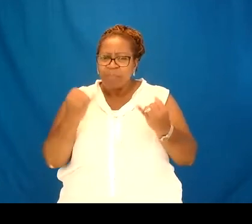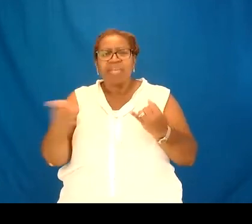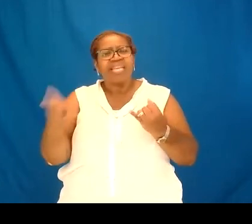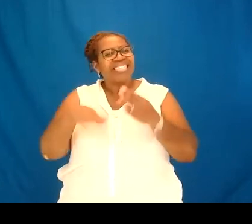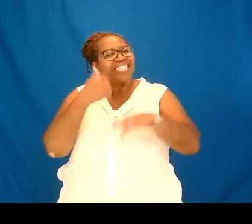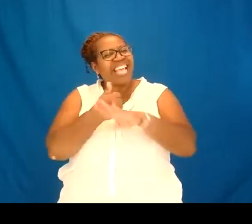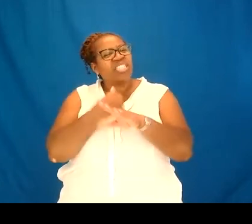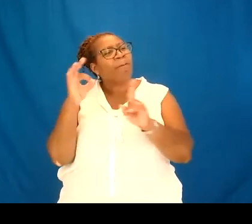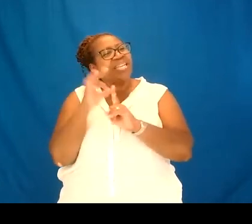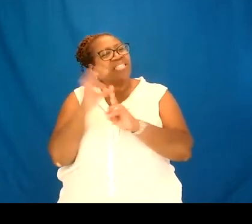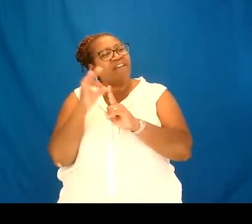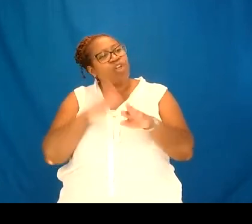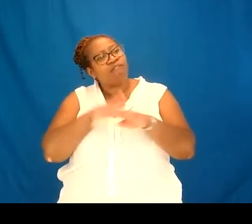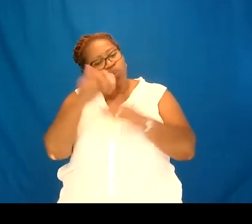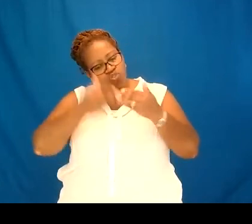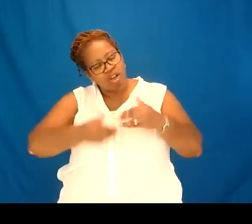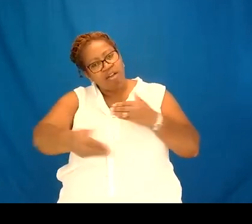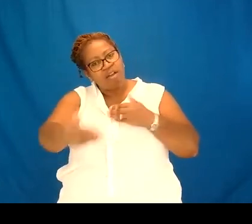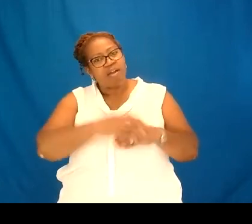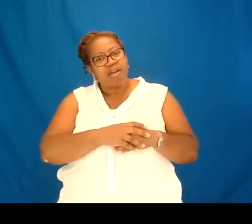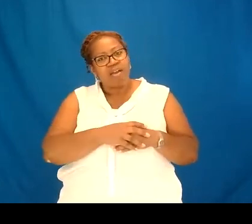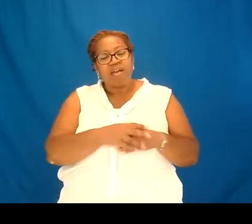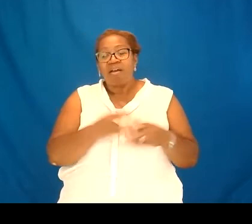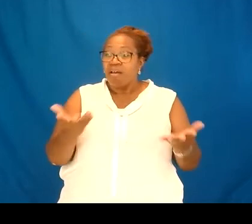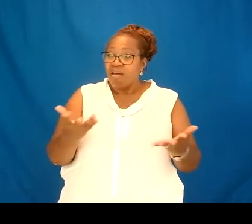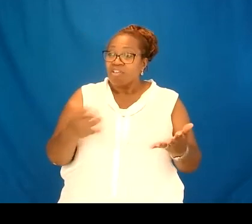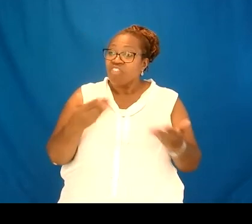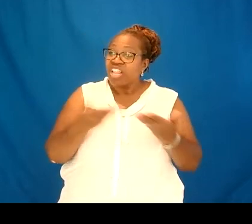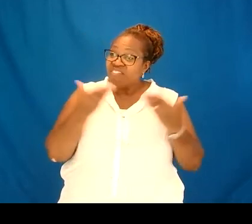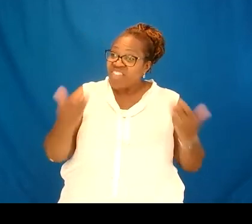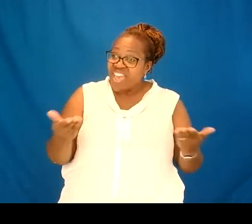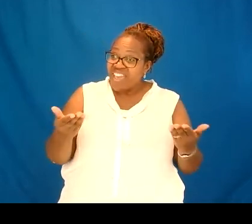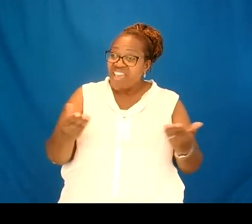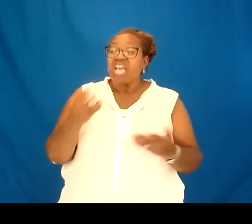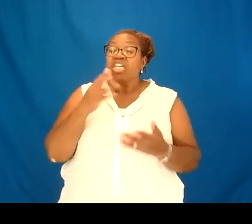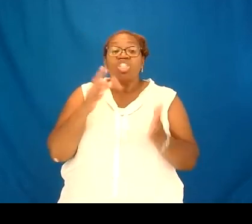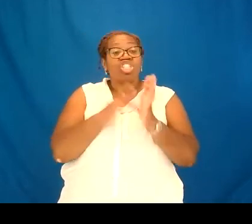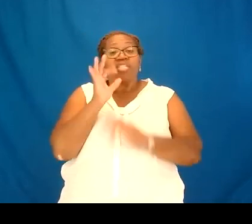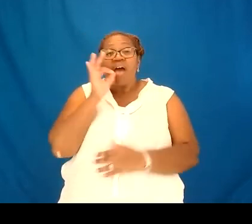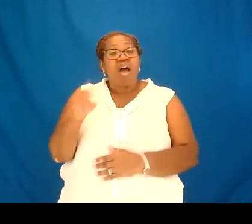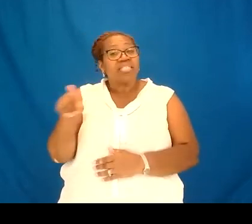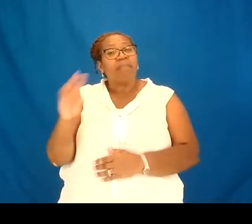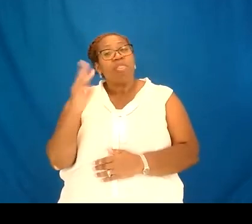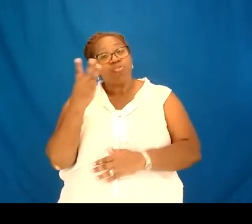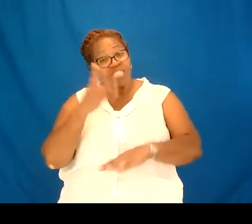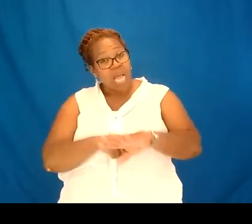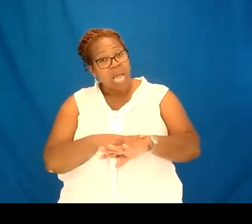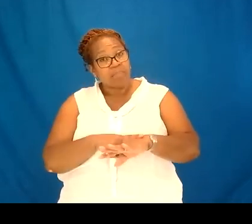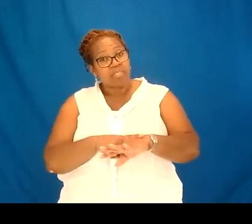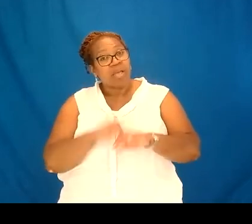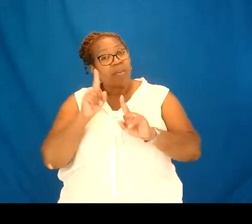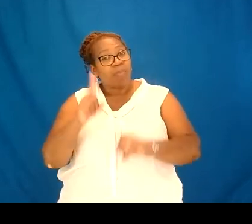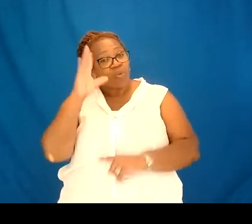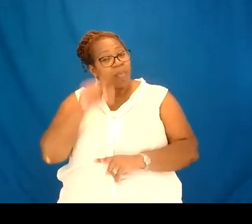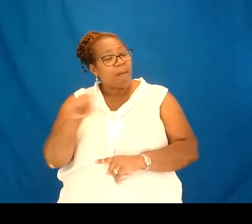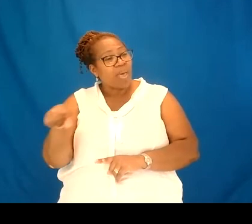fair that Jesus asks him 3 times. After all, Peter has denied him 3 times, and he needs to remember